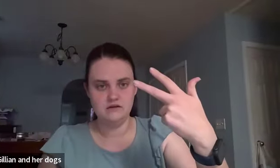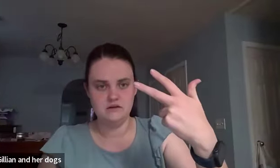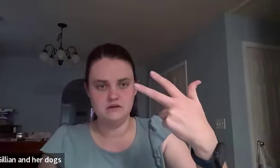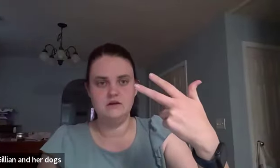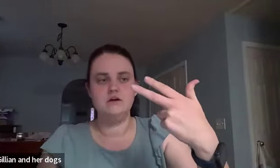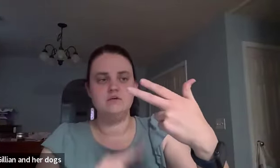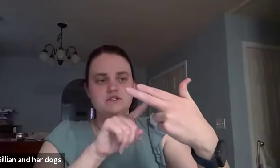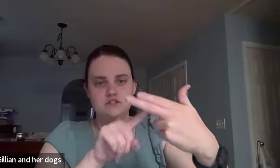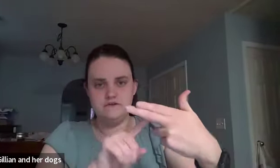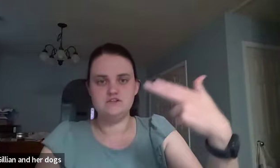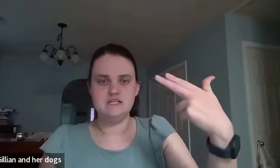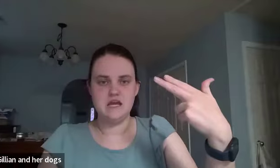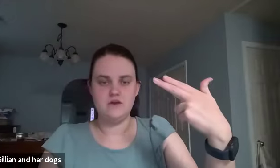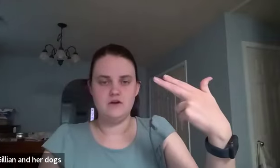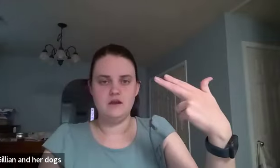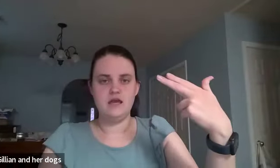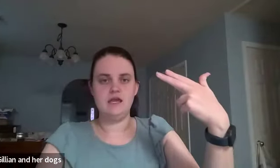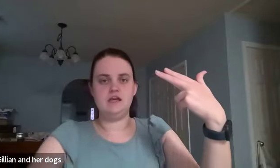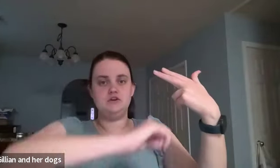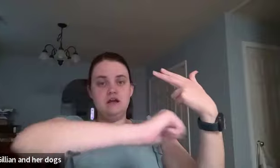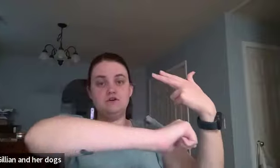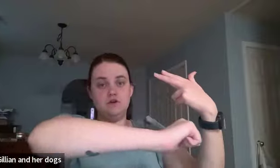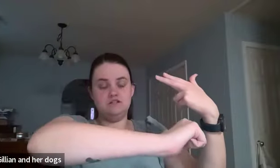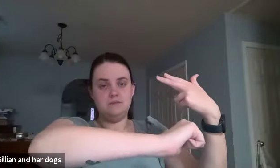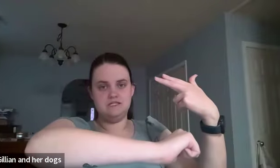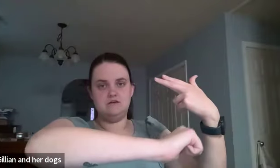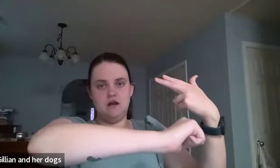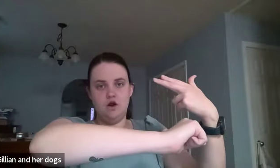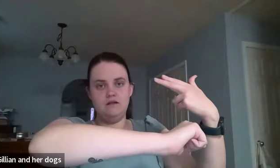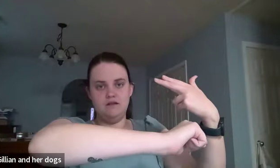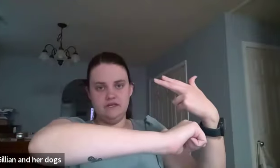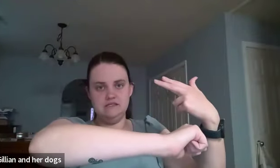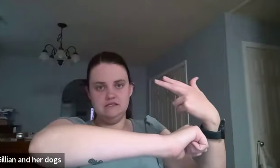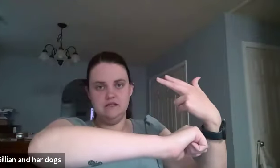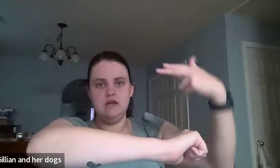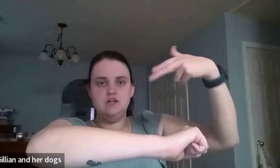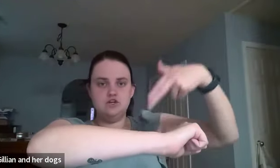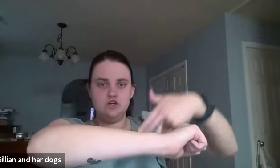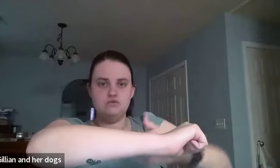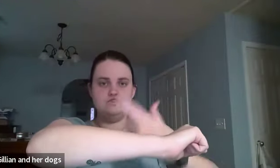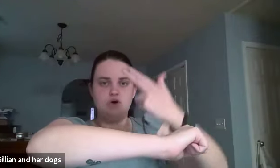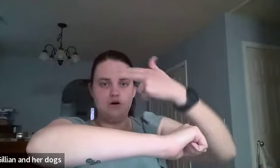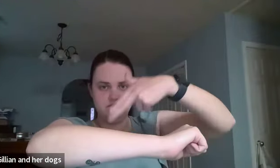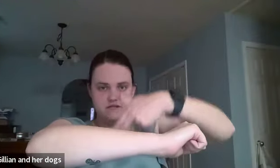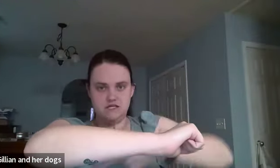three with the two fingers together, and you're gonna have your non-dominant still kind of arm out like this, and you're gonna go